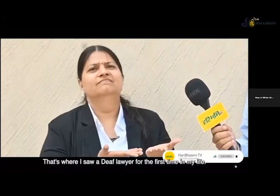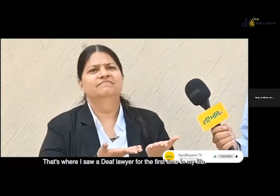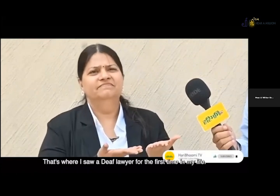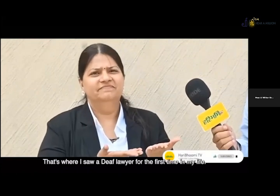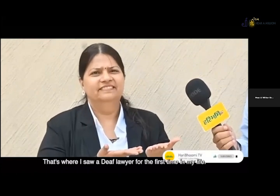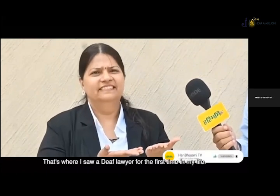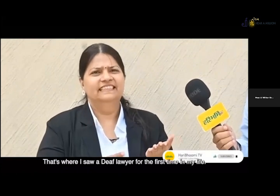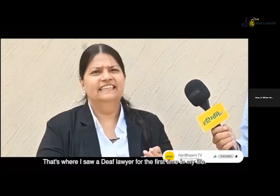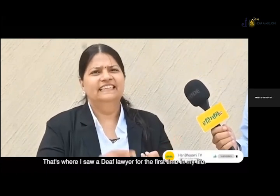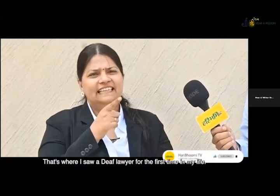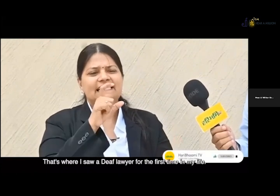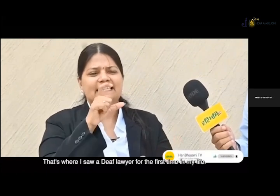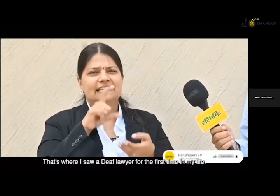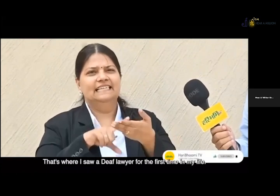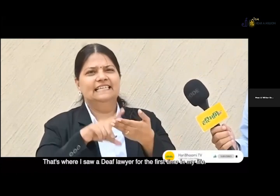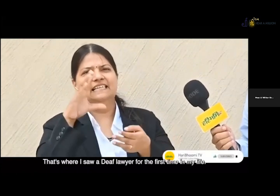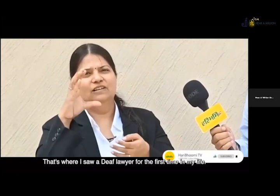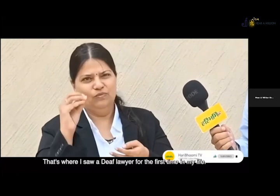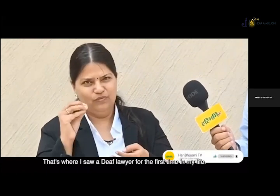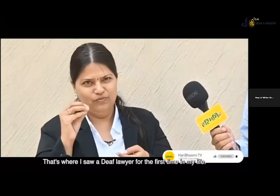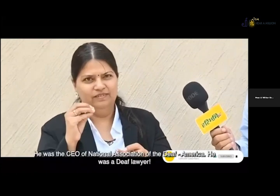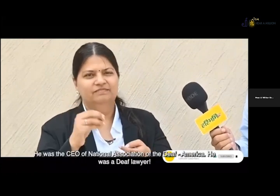she saw a deaf lawyer.